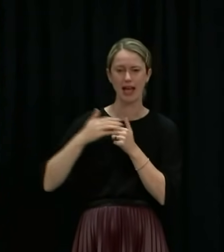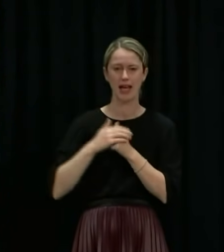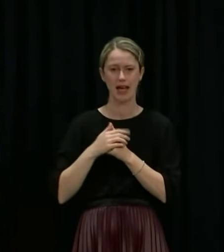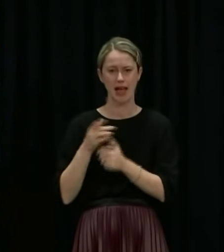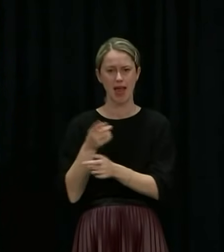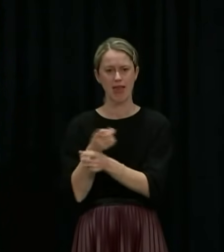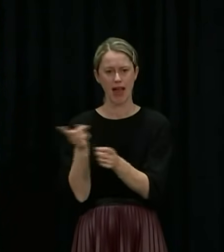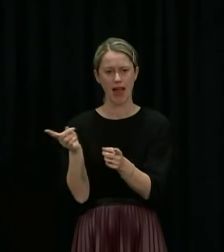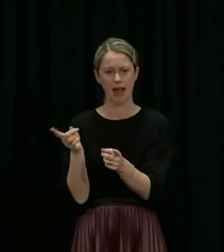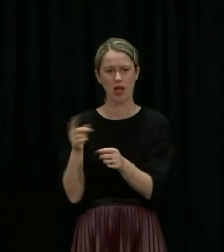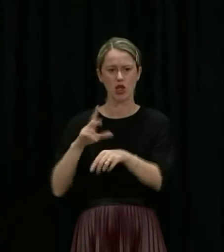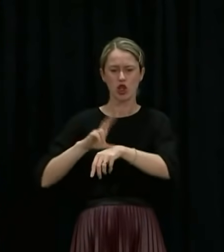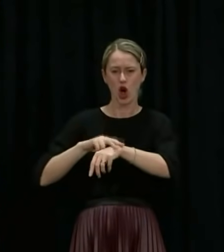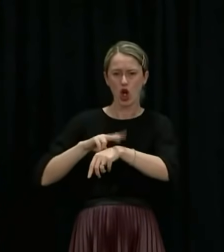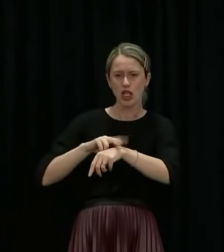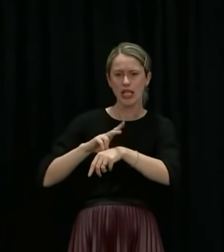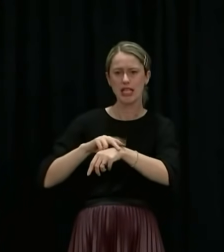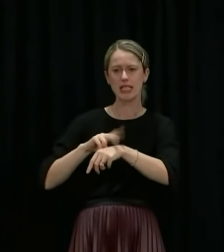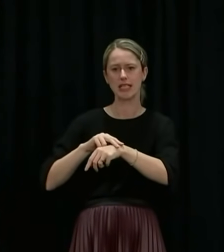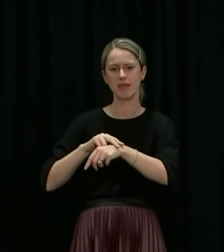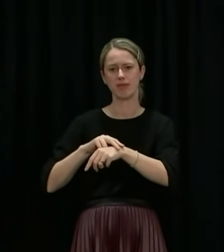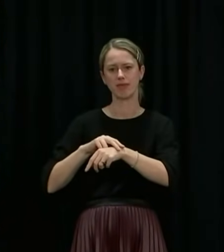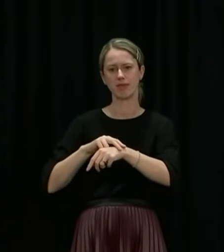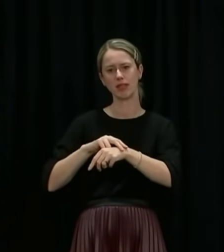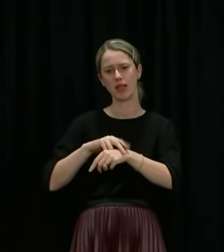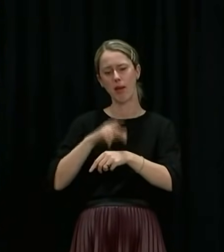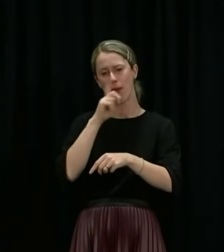they are public health doctors, epidemiologists, and